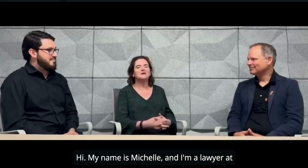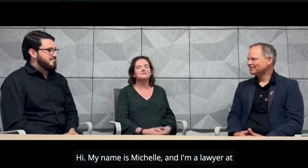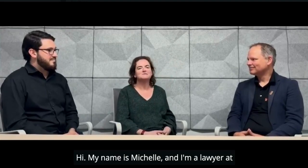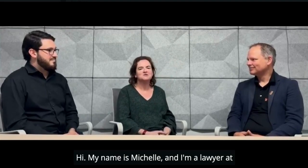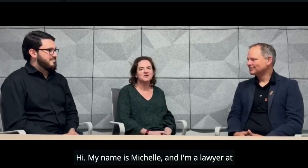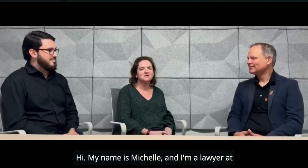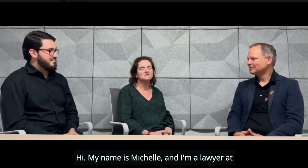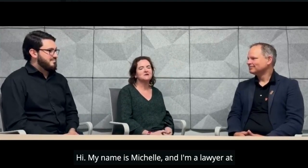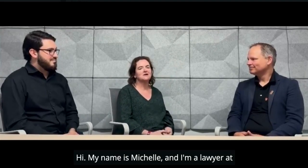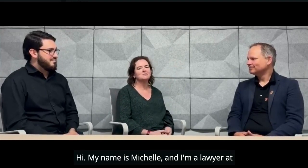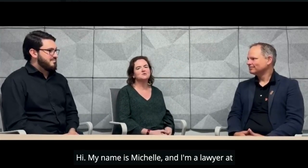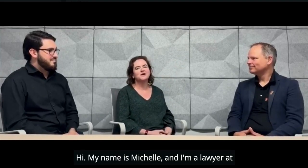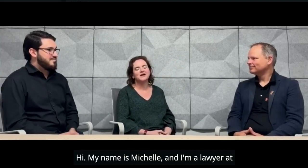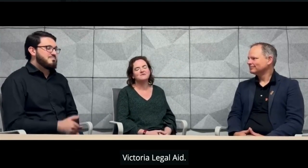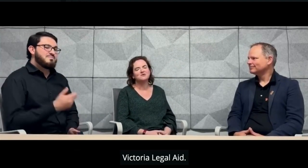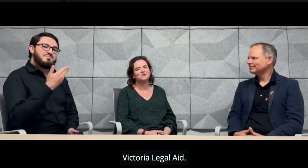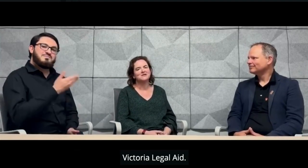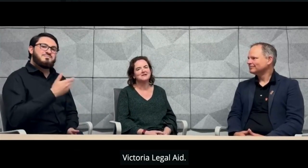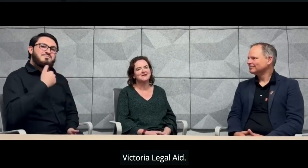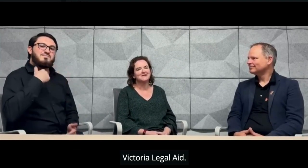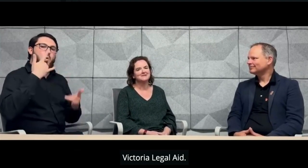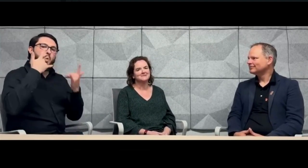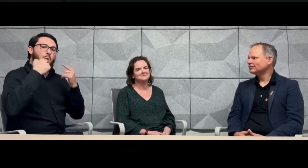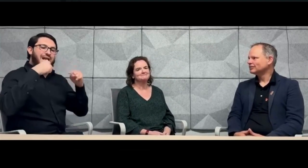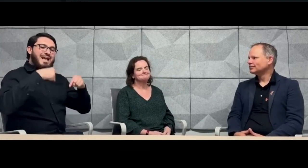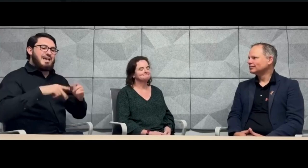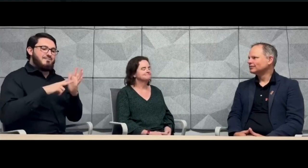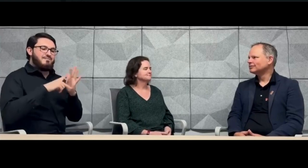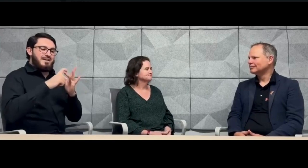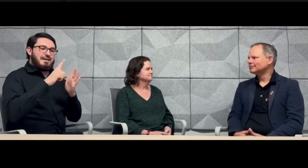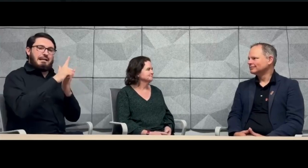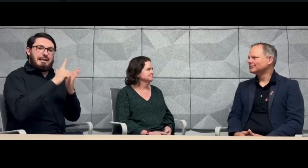Hi, my name is Michelle and I'm a lawyer at Victoria Legal Aid.